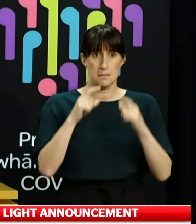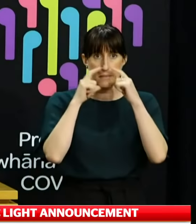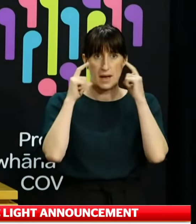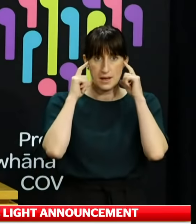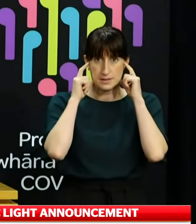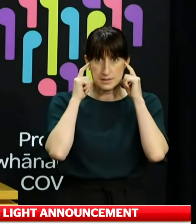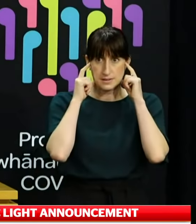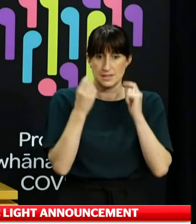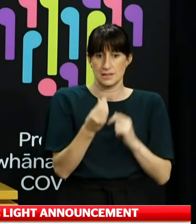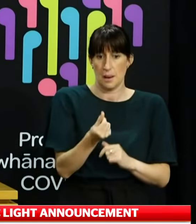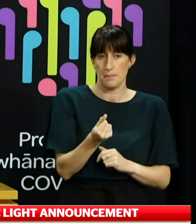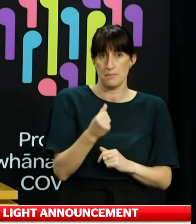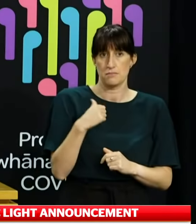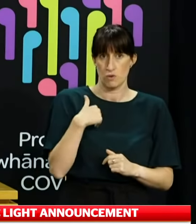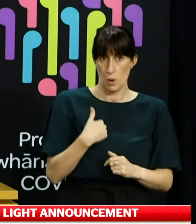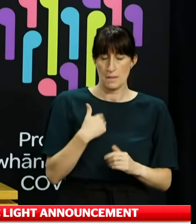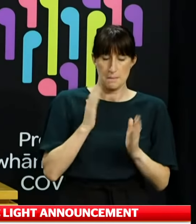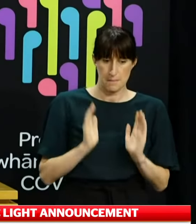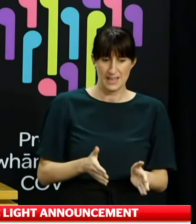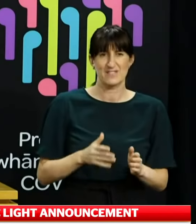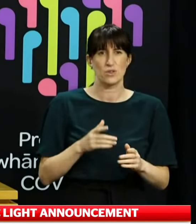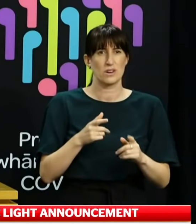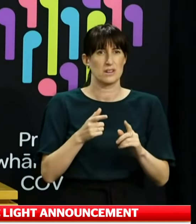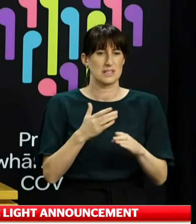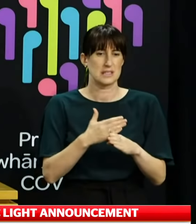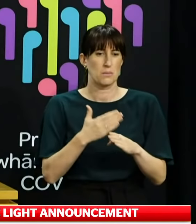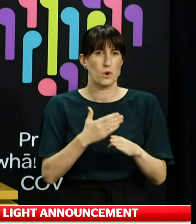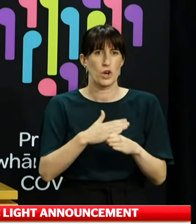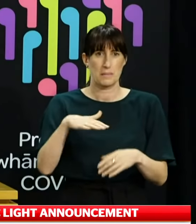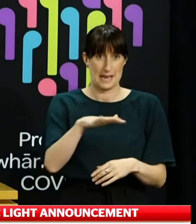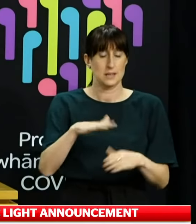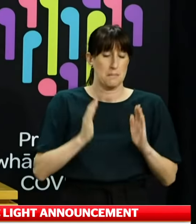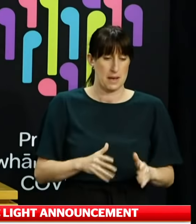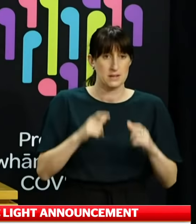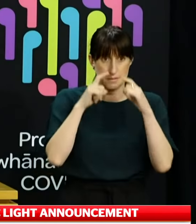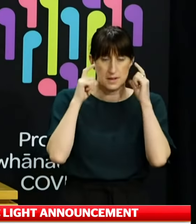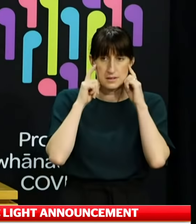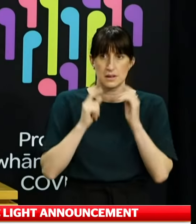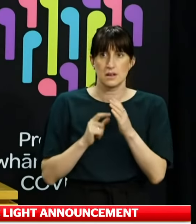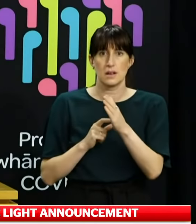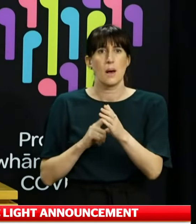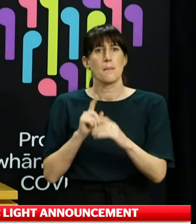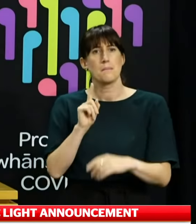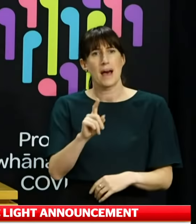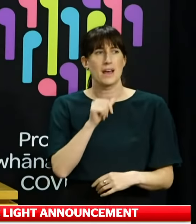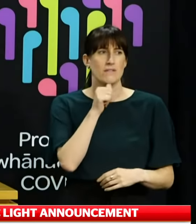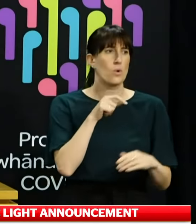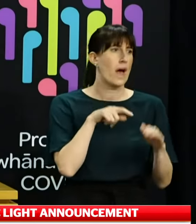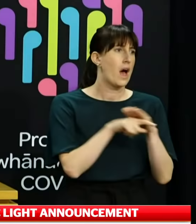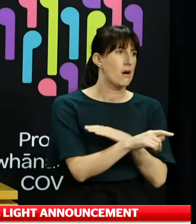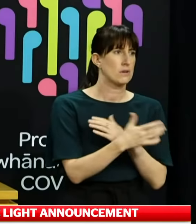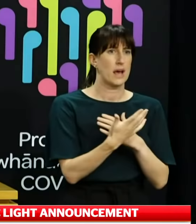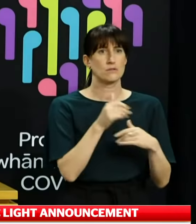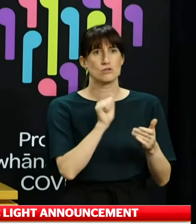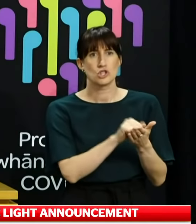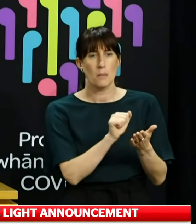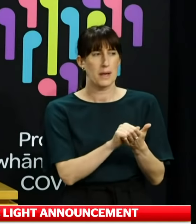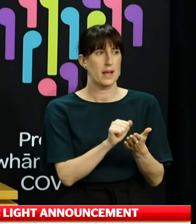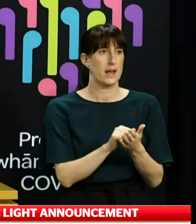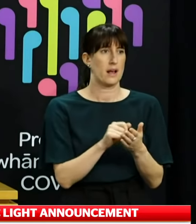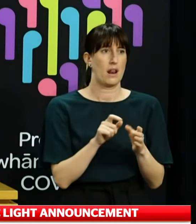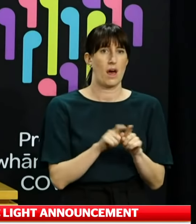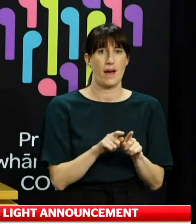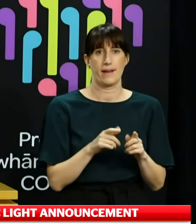there are still some requirements around some workforces, for example, to be using masks. Now, if you're out and about, if you're in a shop, I'm talking sort of more